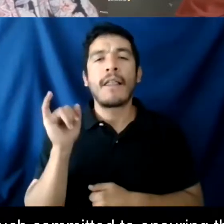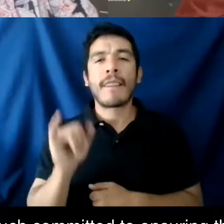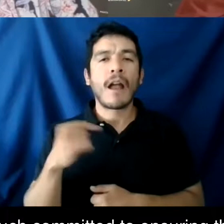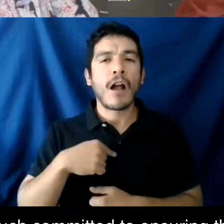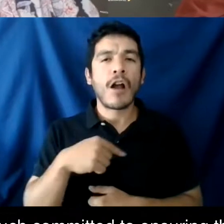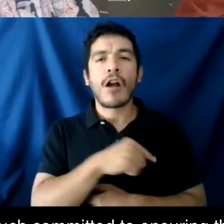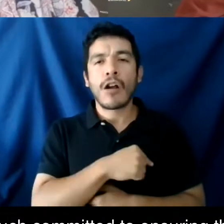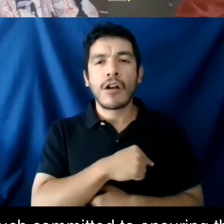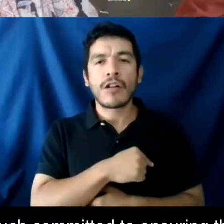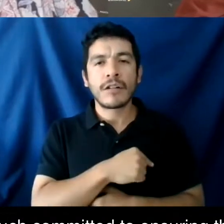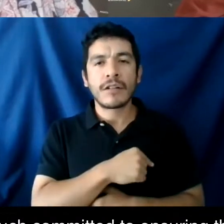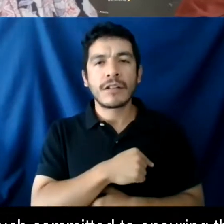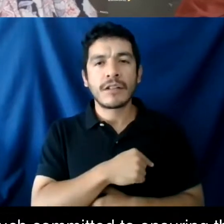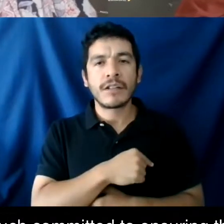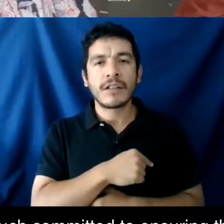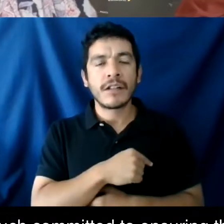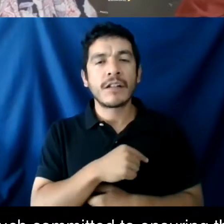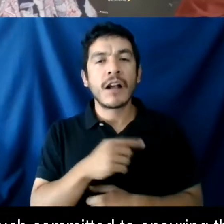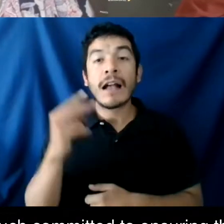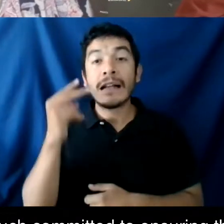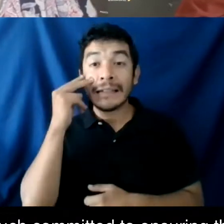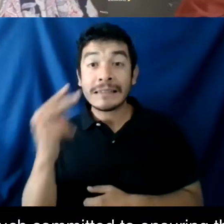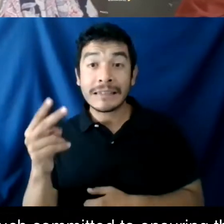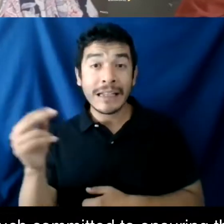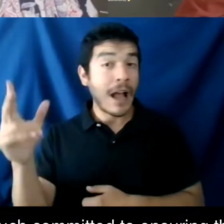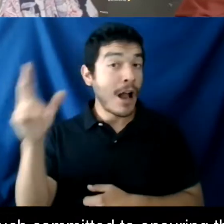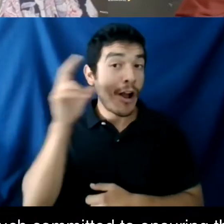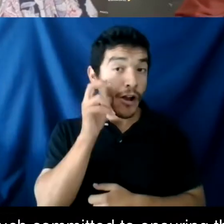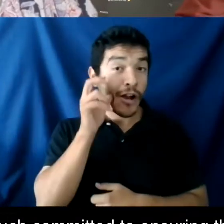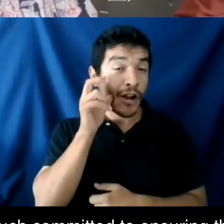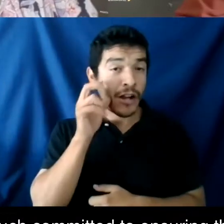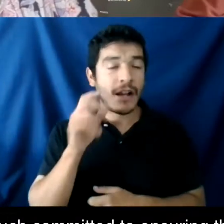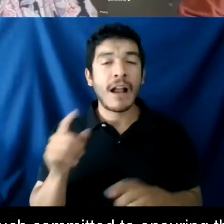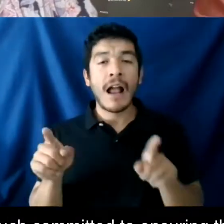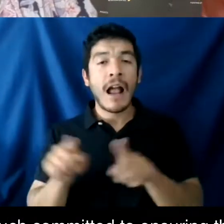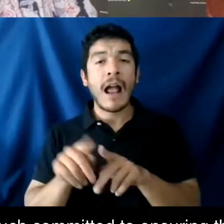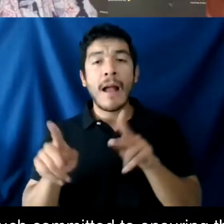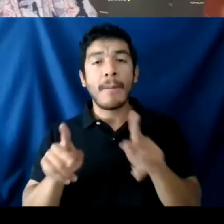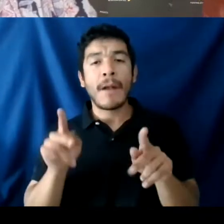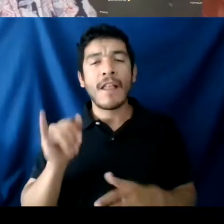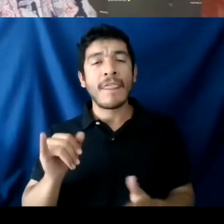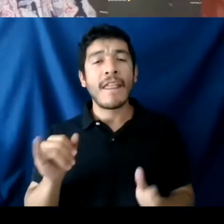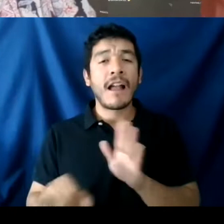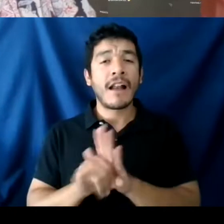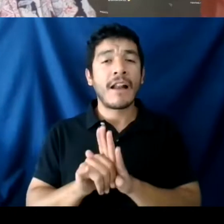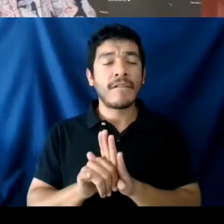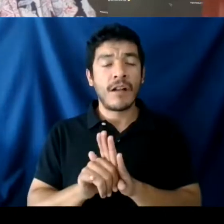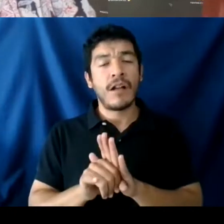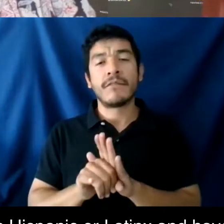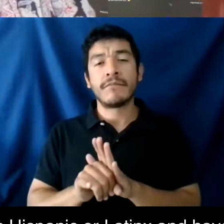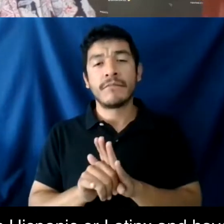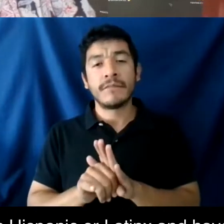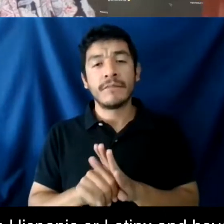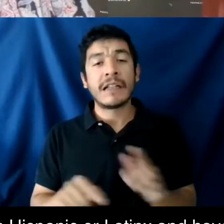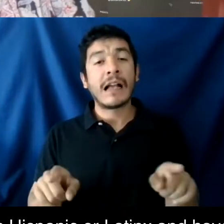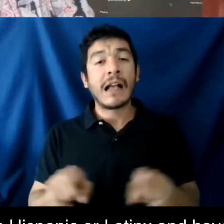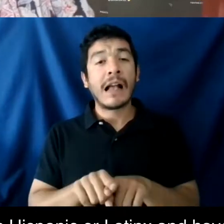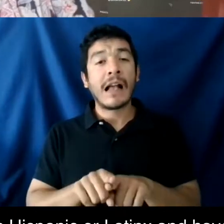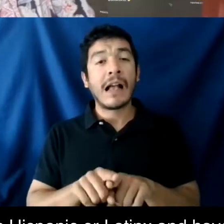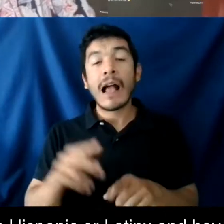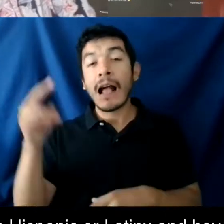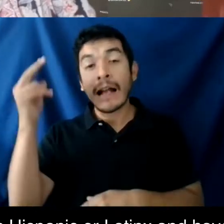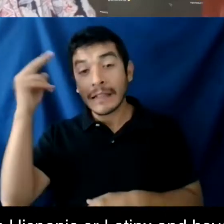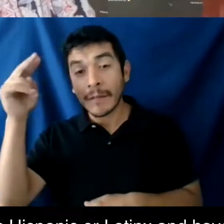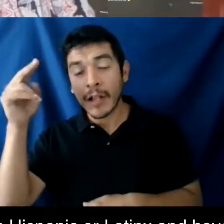we are seen and heard as people that identify as Hispanic